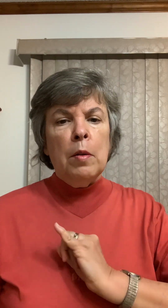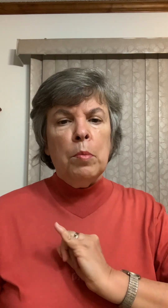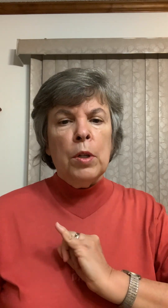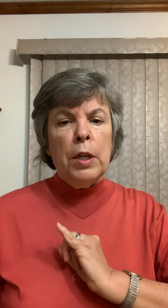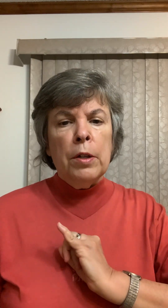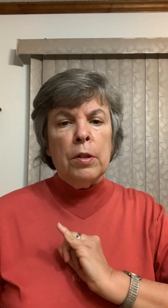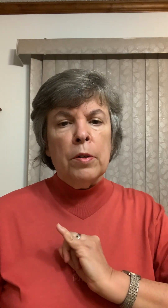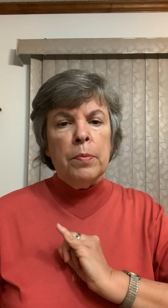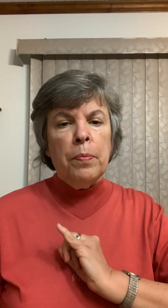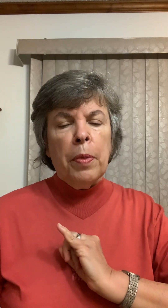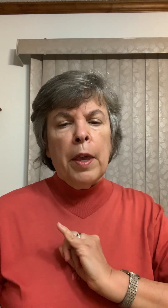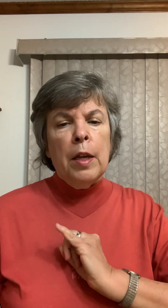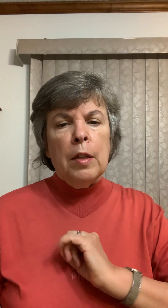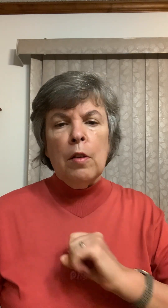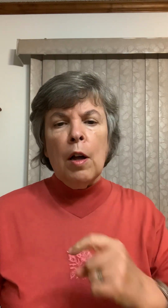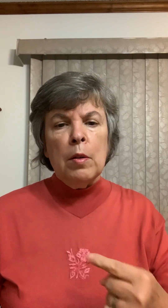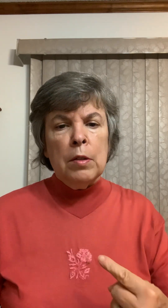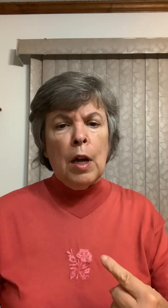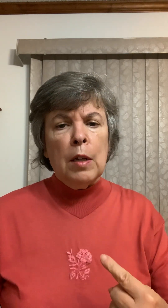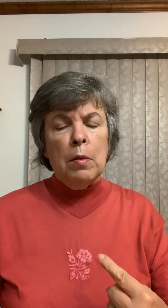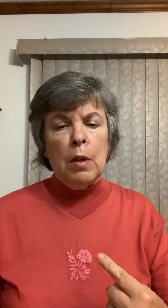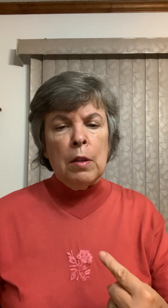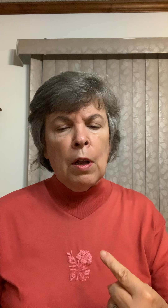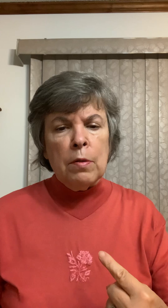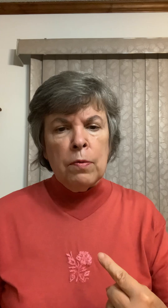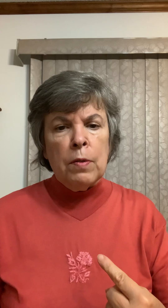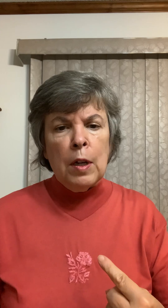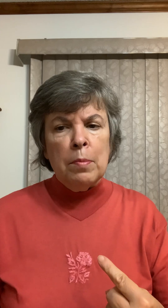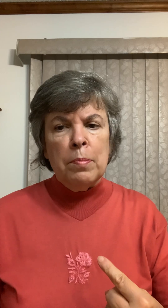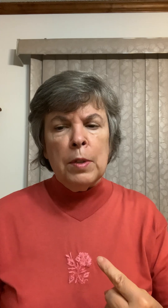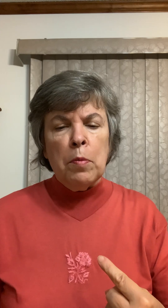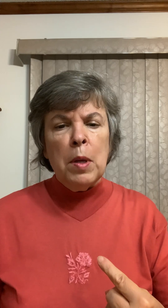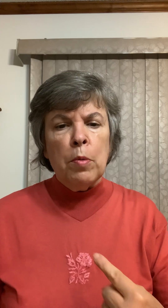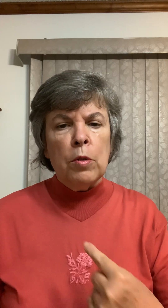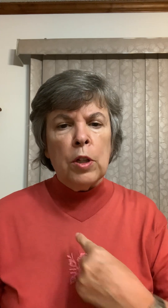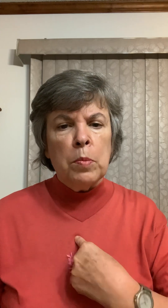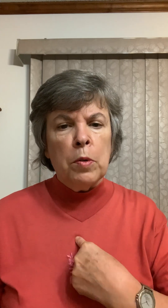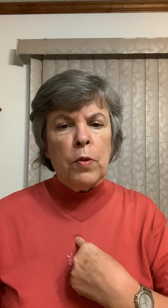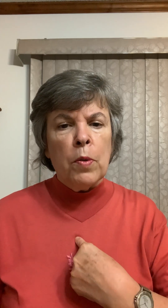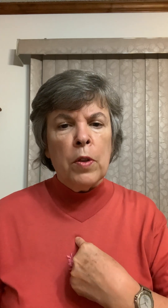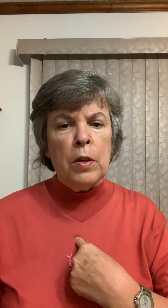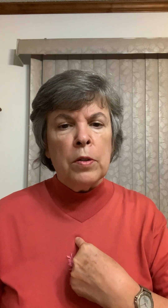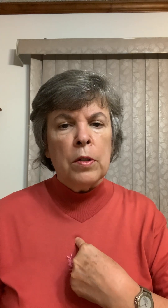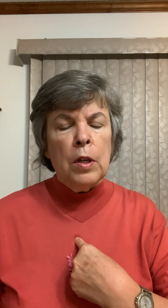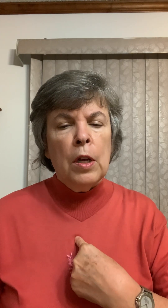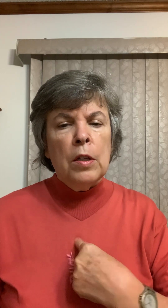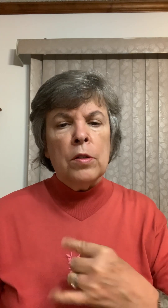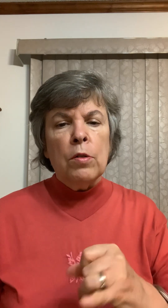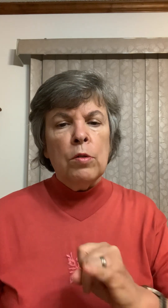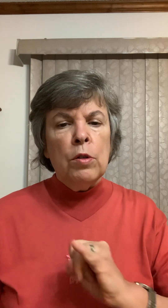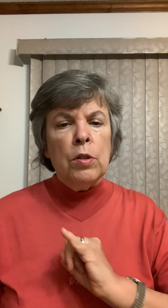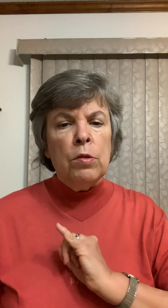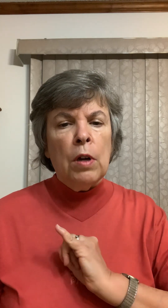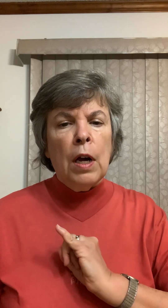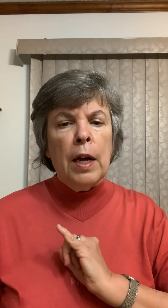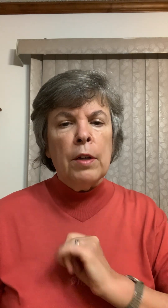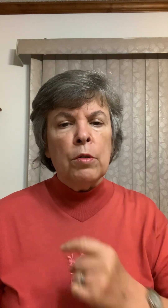put here. A lot of deaf people just prefer this. So you can do I, or you